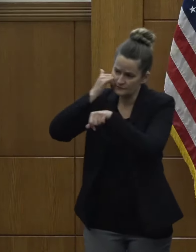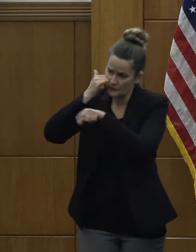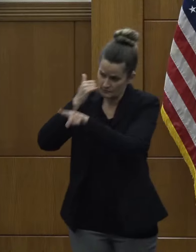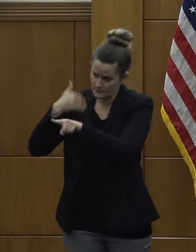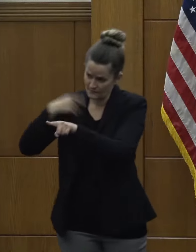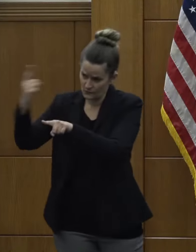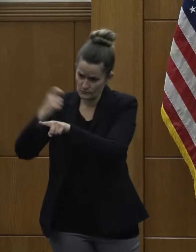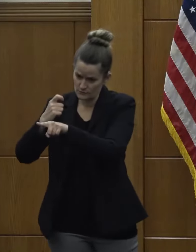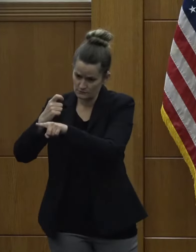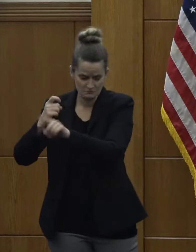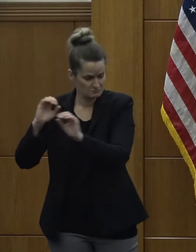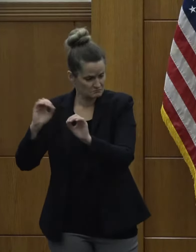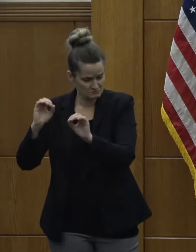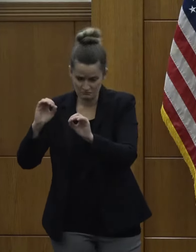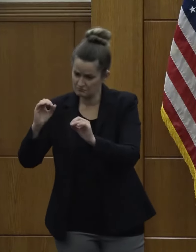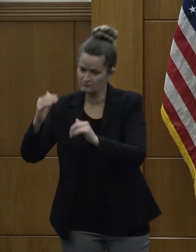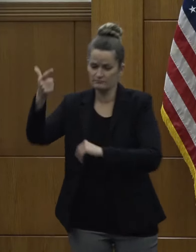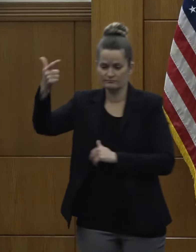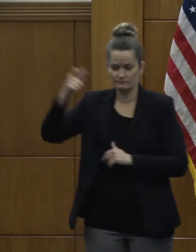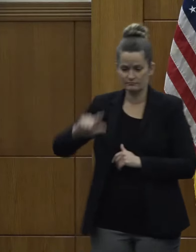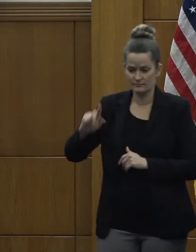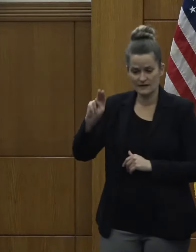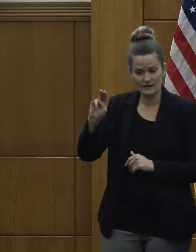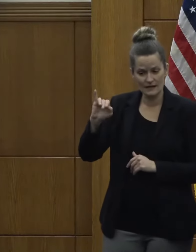Nick Gilmore.